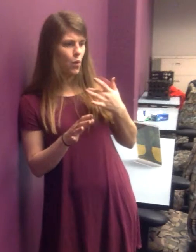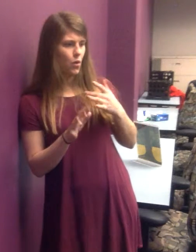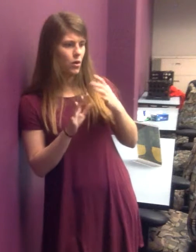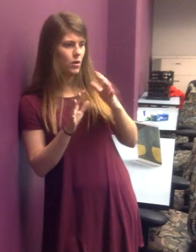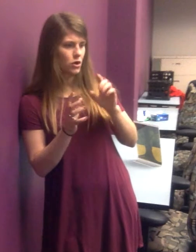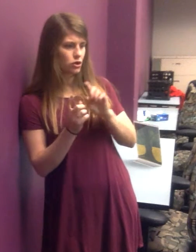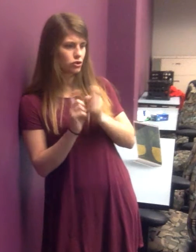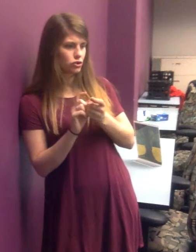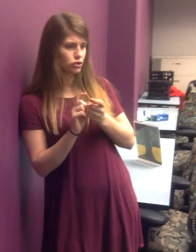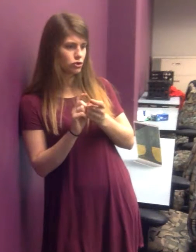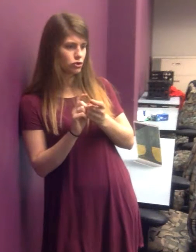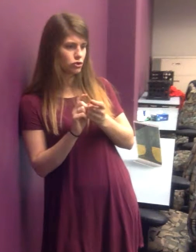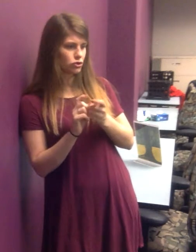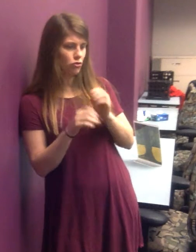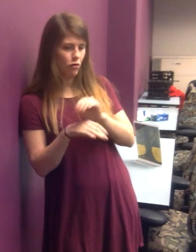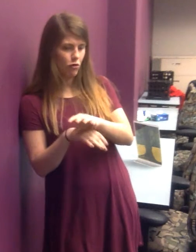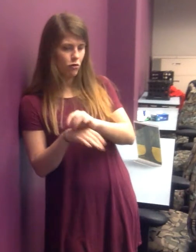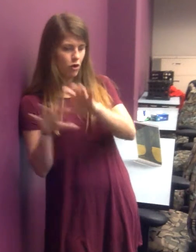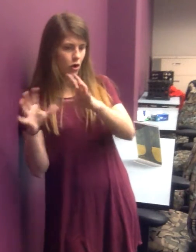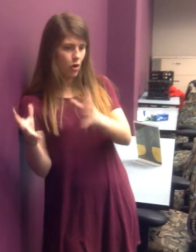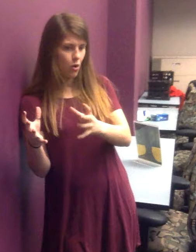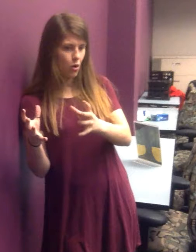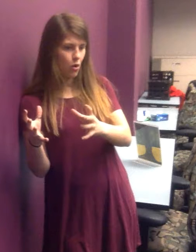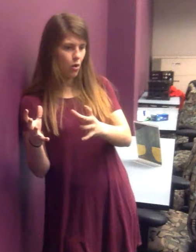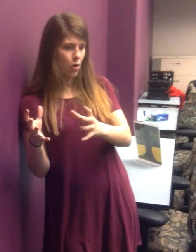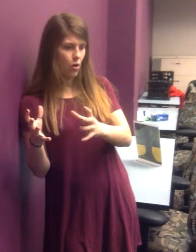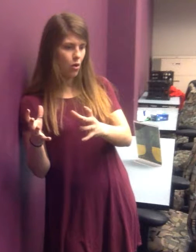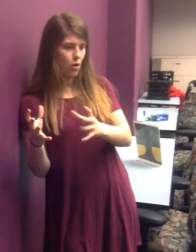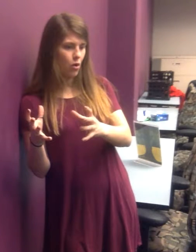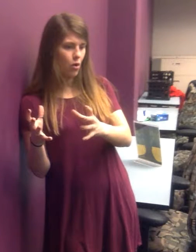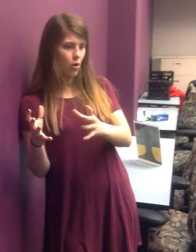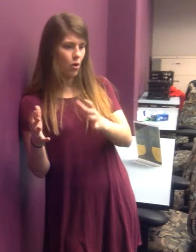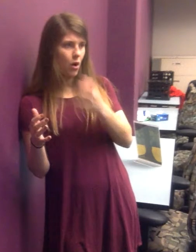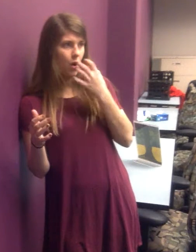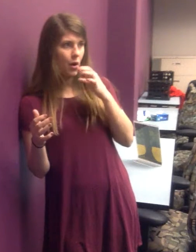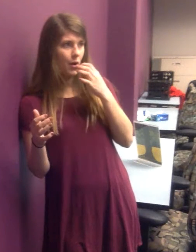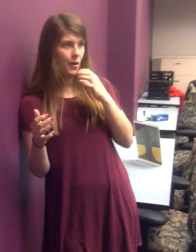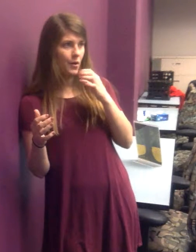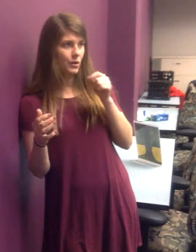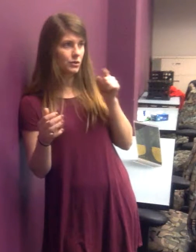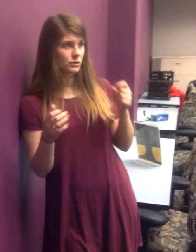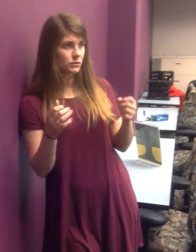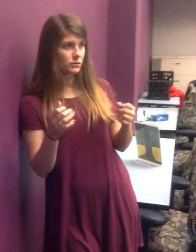is attributable to human activity? And what's the appropriate government response? And